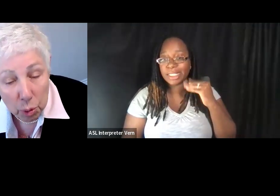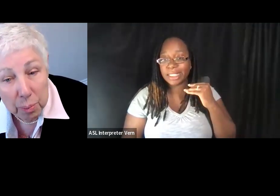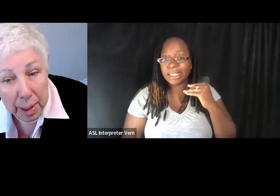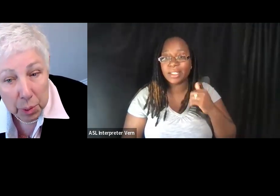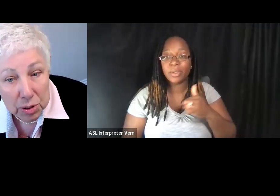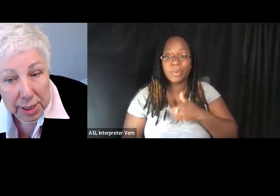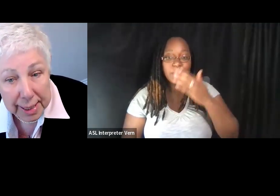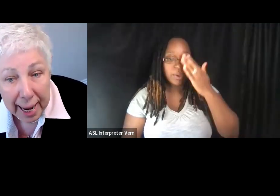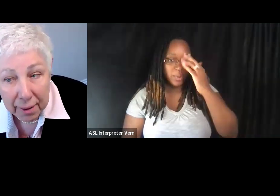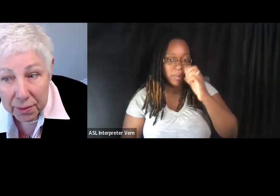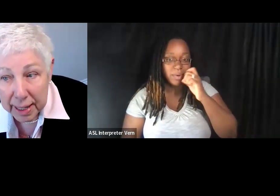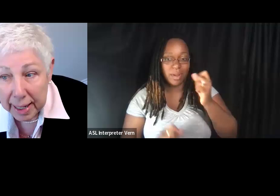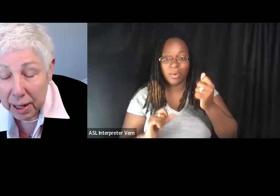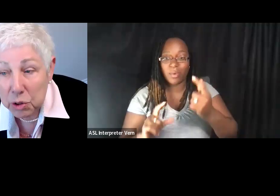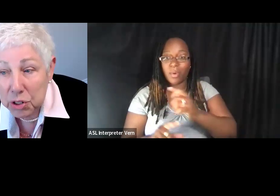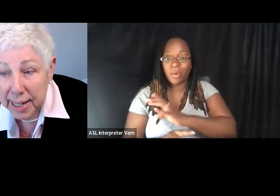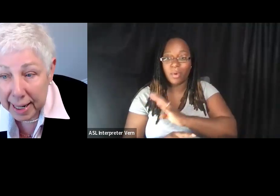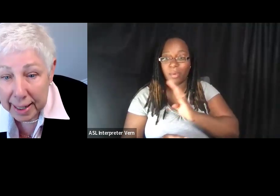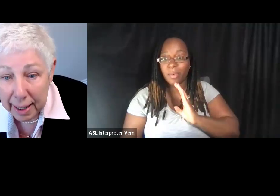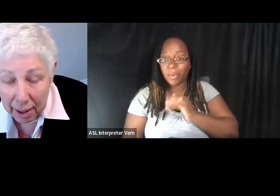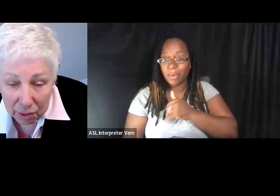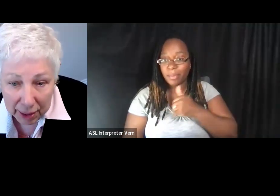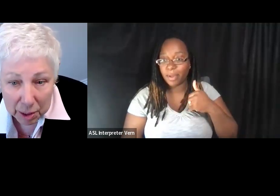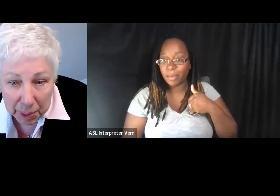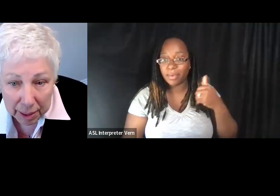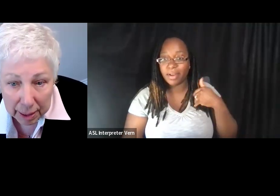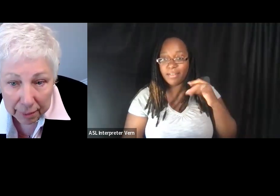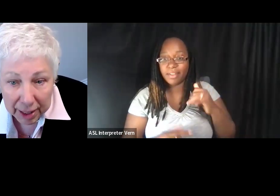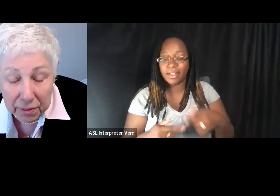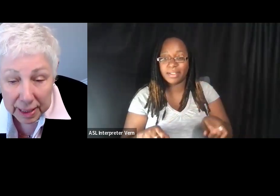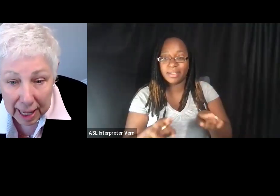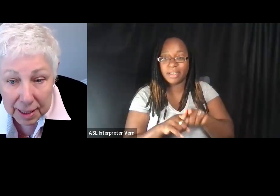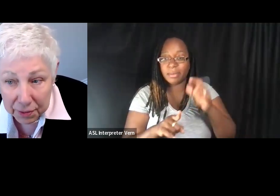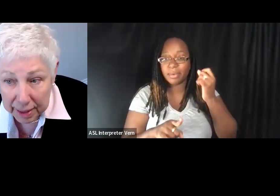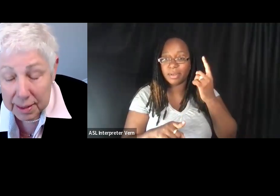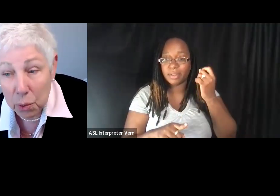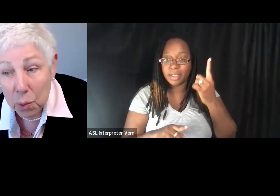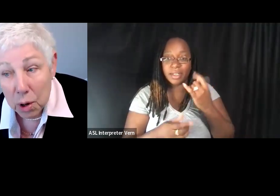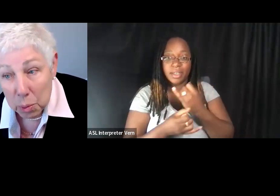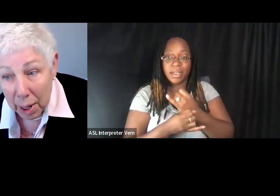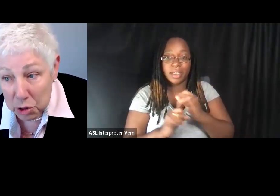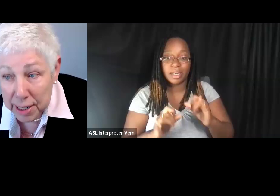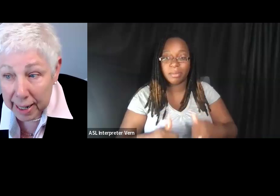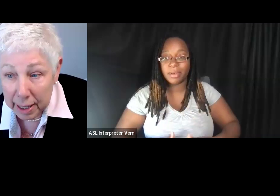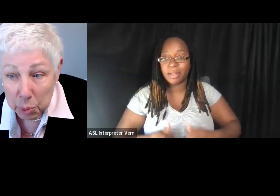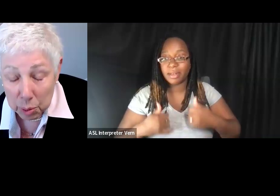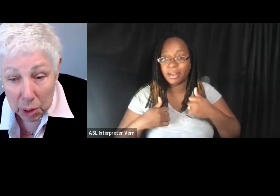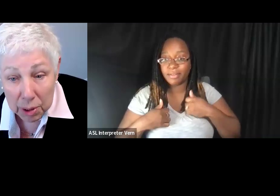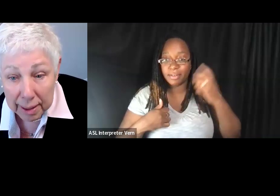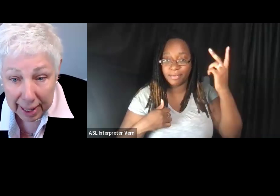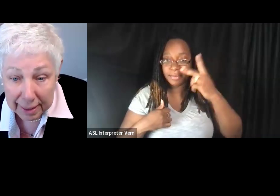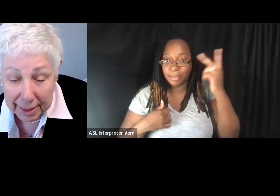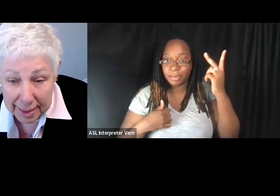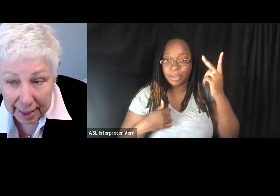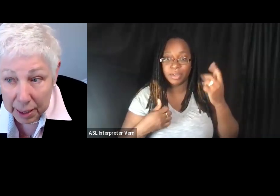all board members have the understanding of independent living philosophy. So understanding and